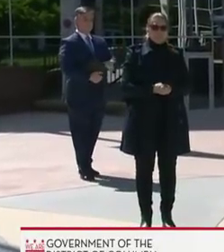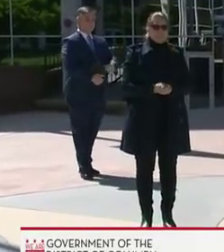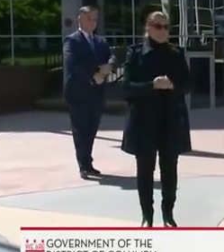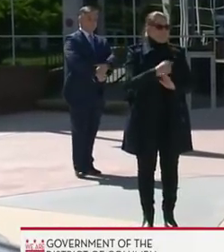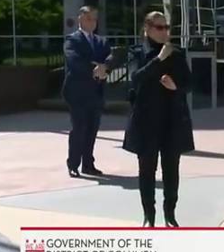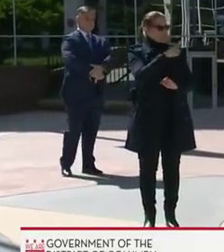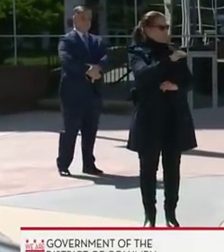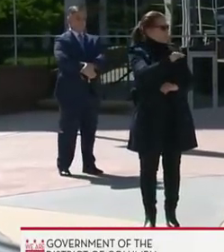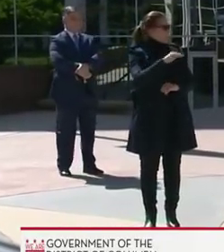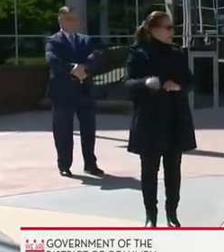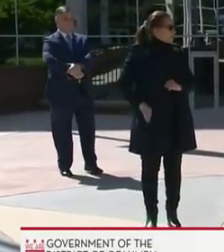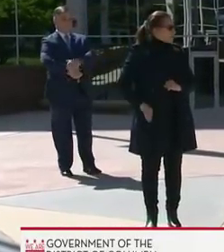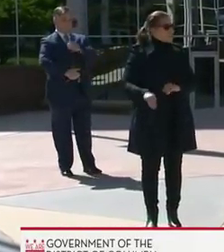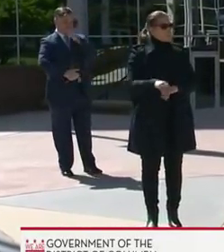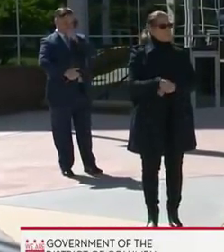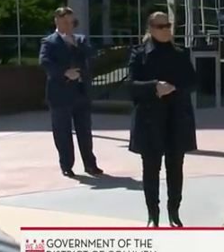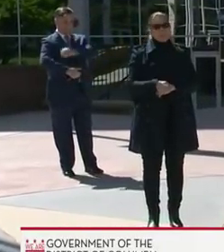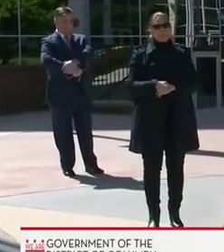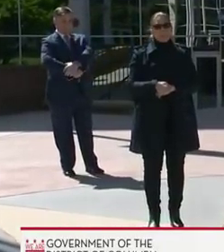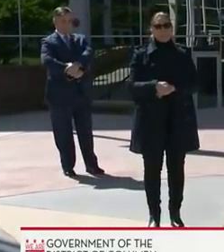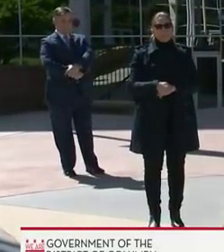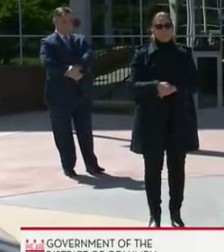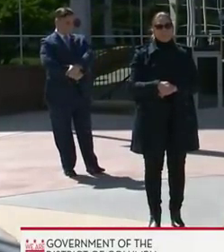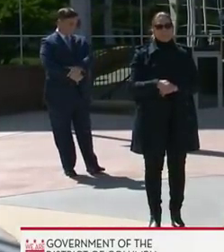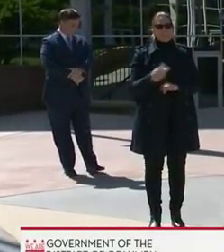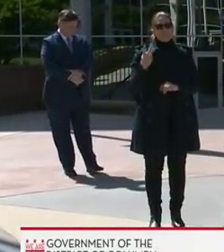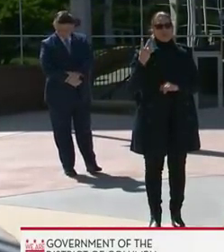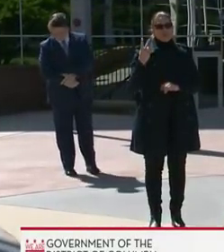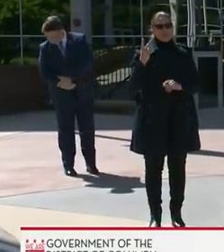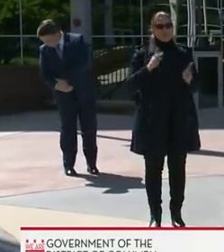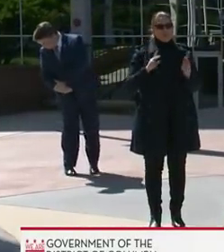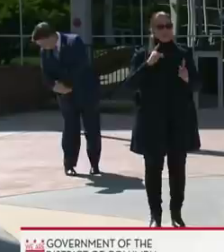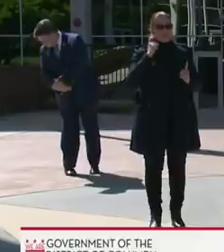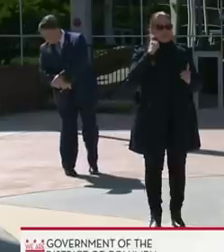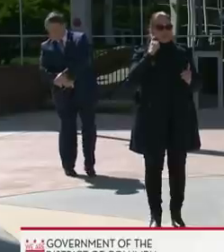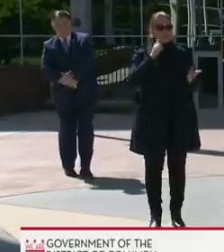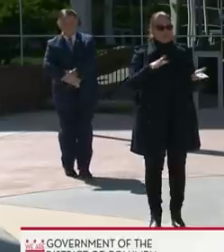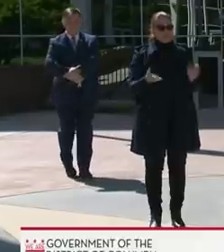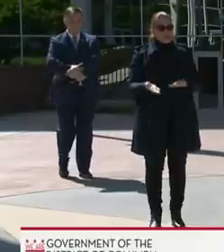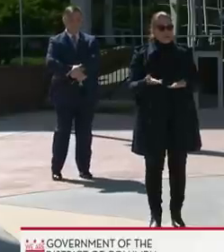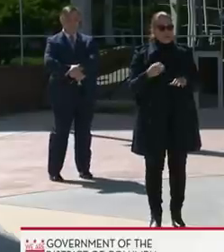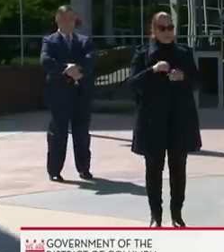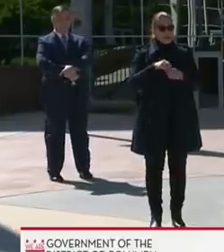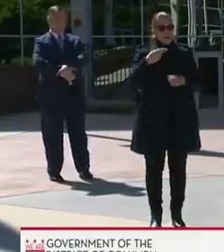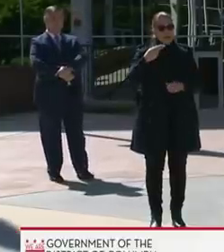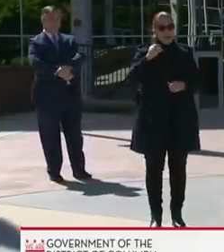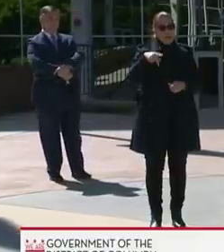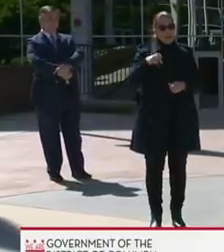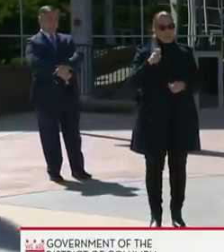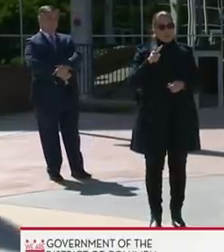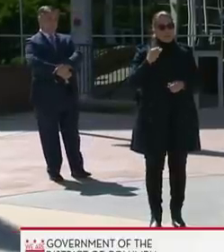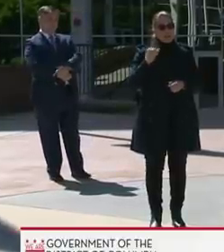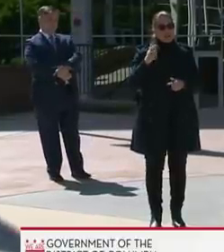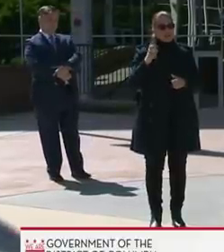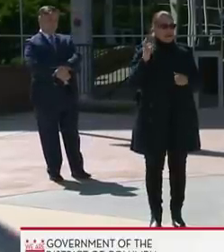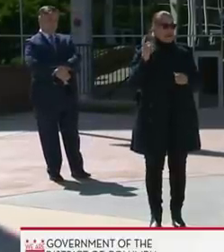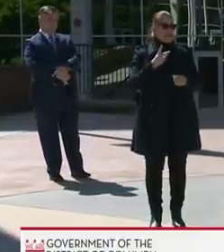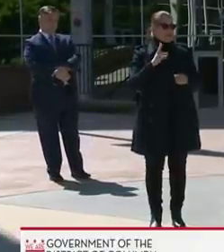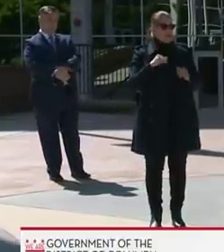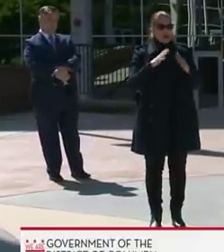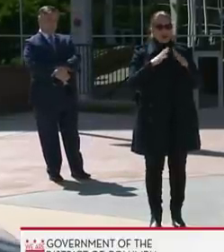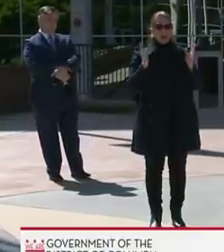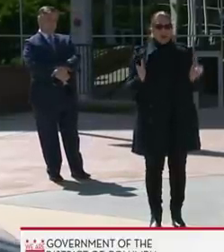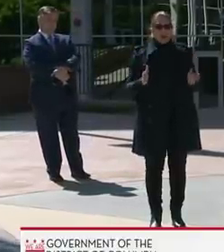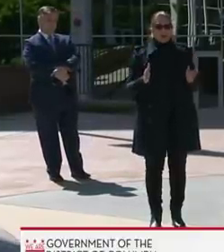two individuals who passed away at Hope Village, the halfway house. Now, again, this is under the control of Bureau of Prisons, so there's not much D.C. can do. But